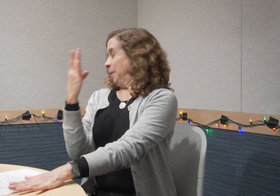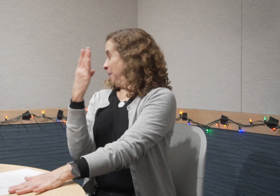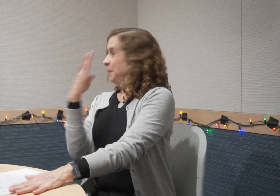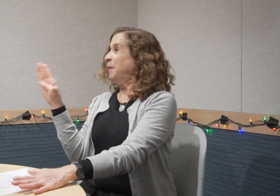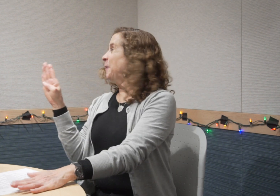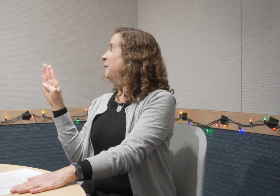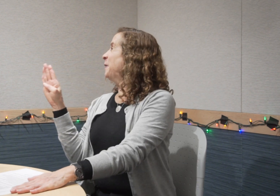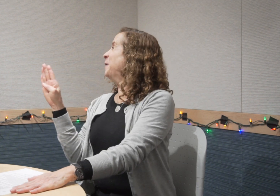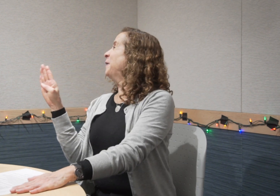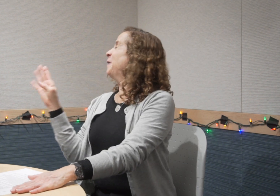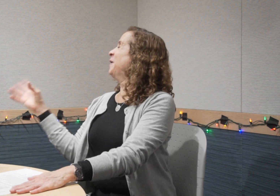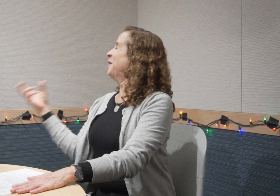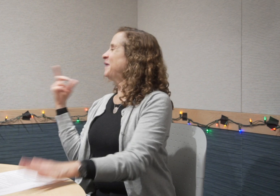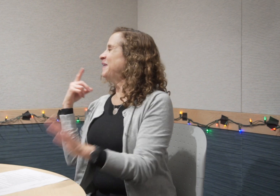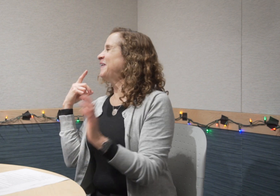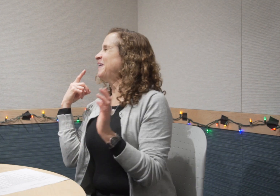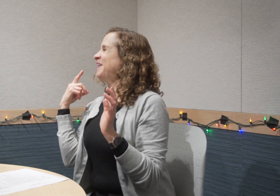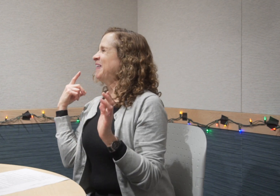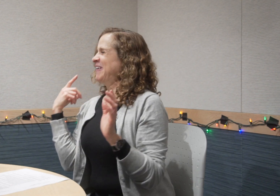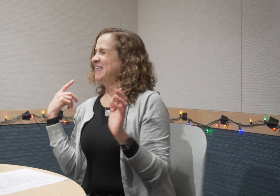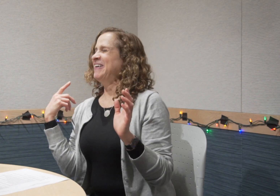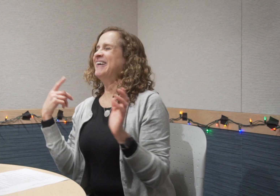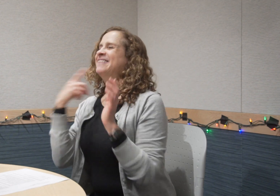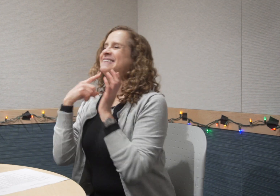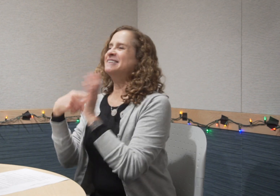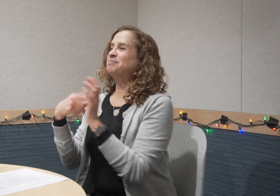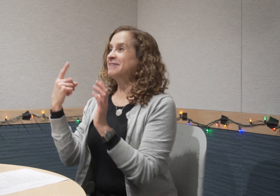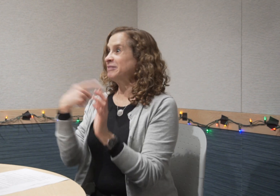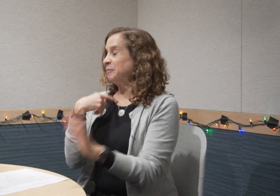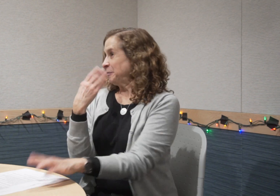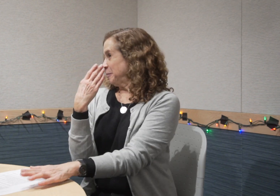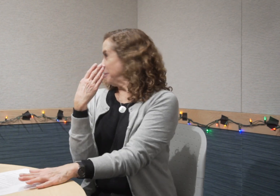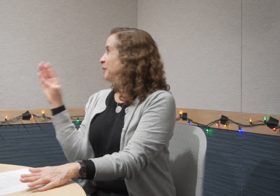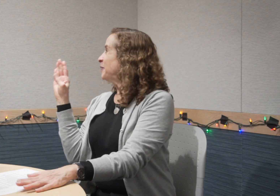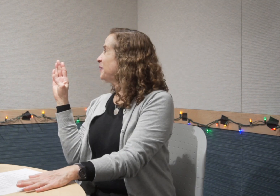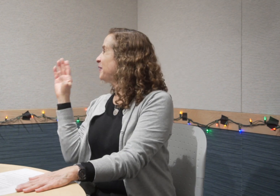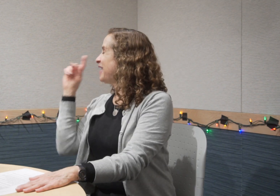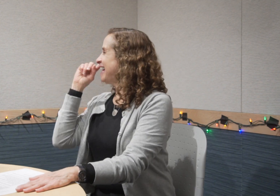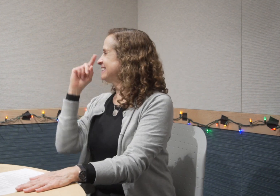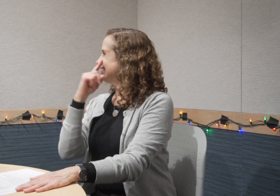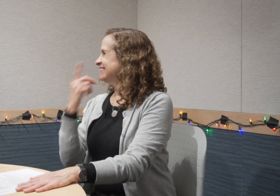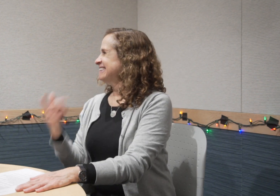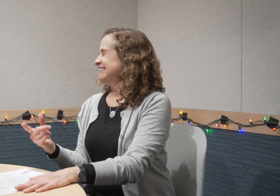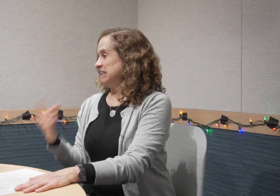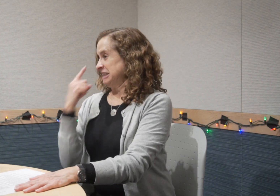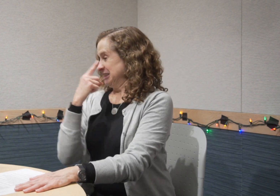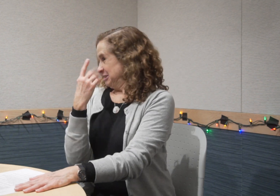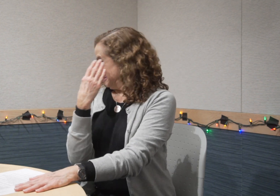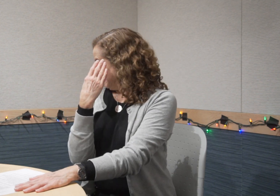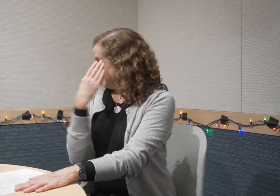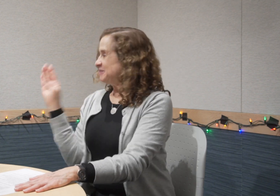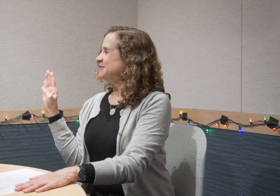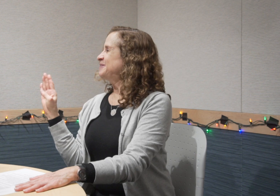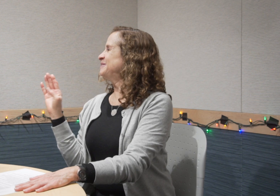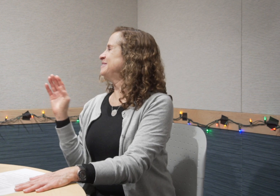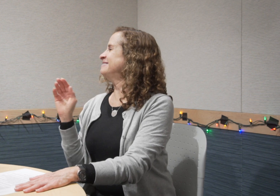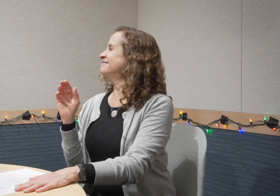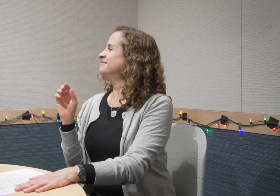blue, like that. So you see the difference on the face. Yeah, Blue. See, and you can see it in the eyes. Your